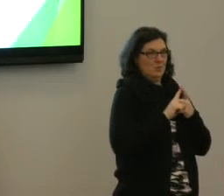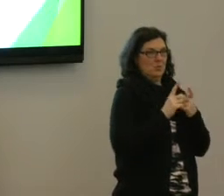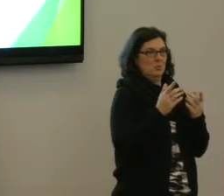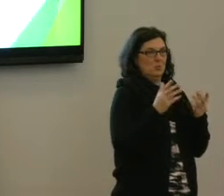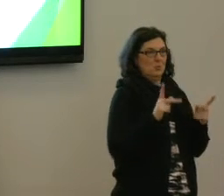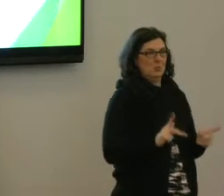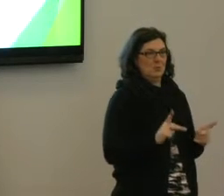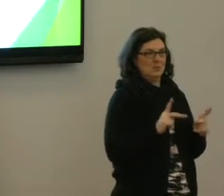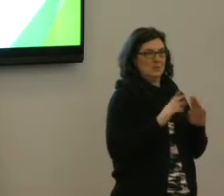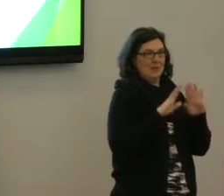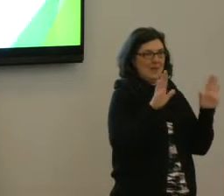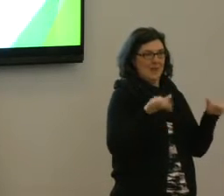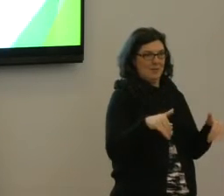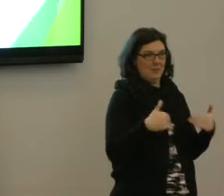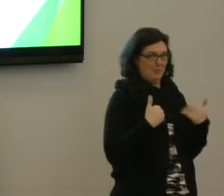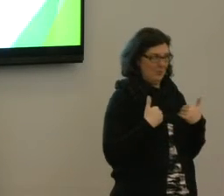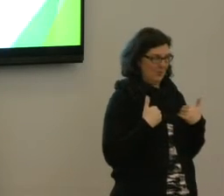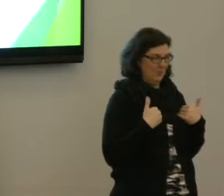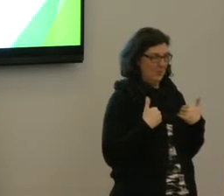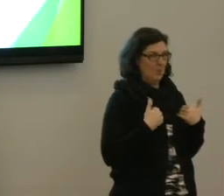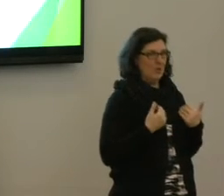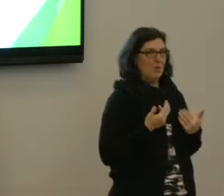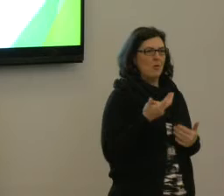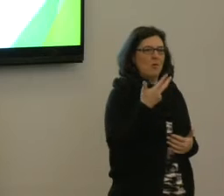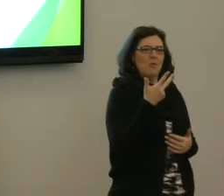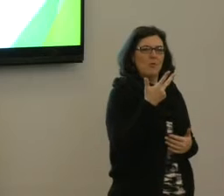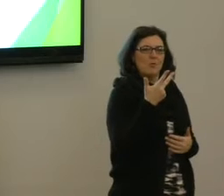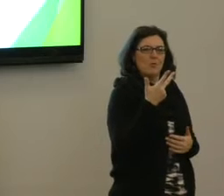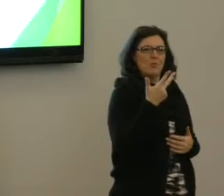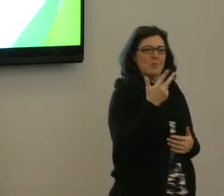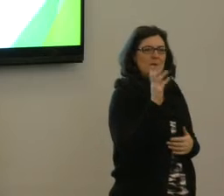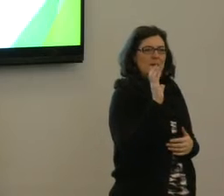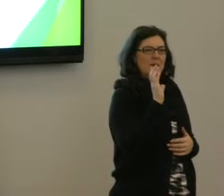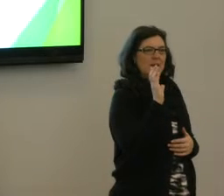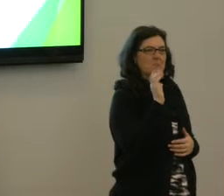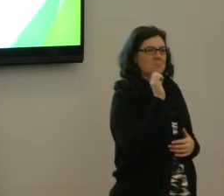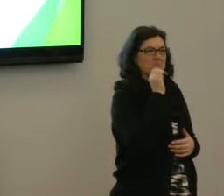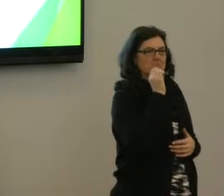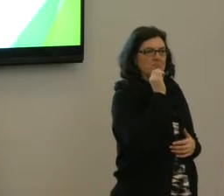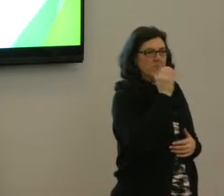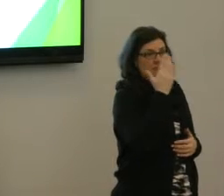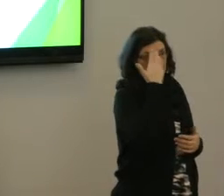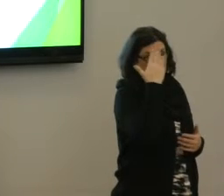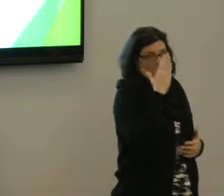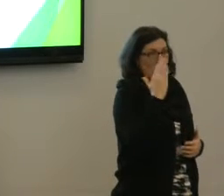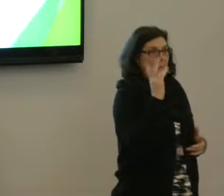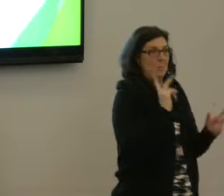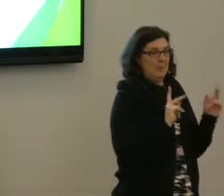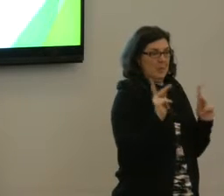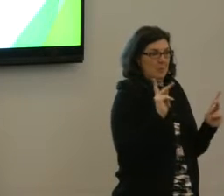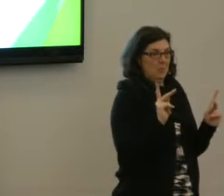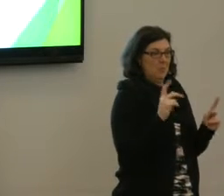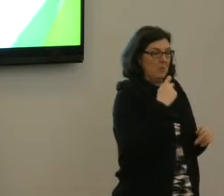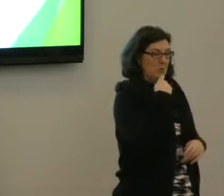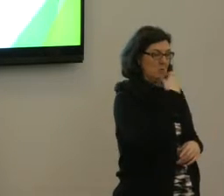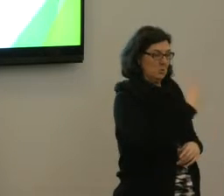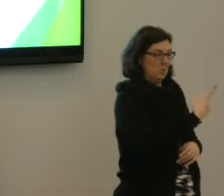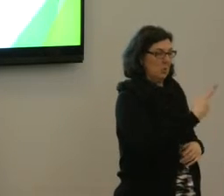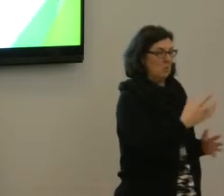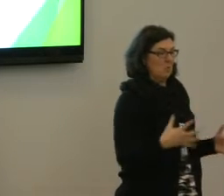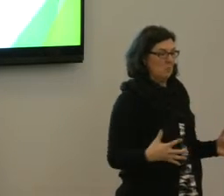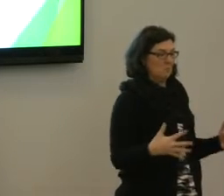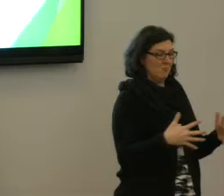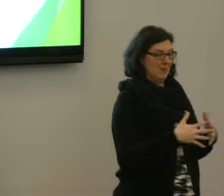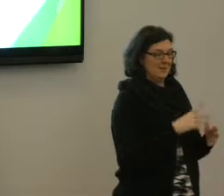It's those three strange people who brought the promise of a pregnancy to Sarah, which they